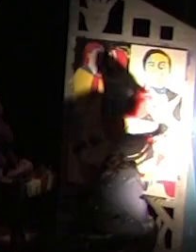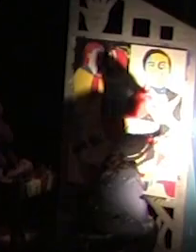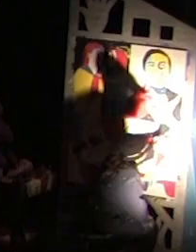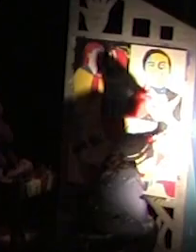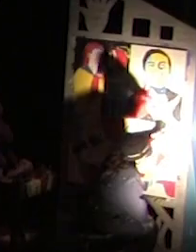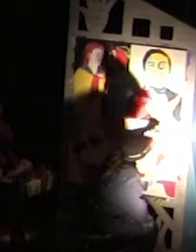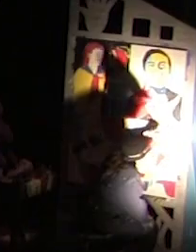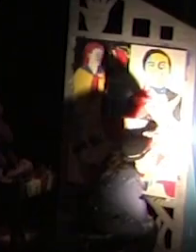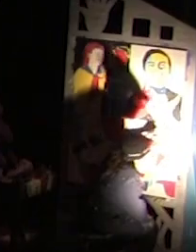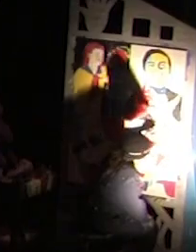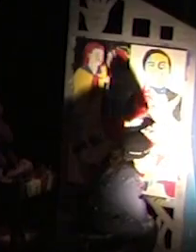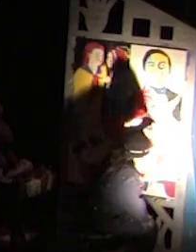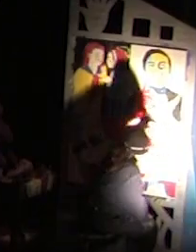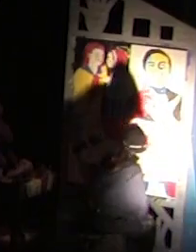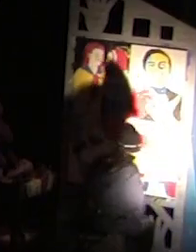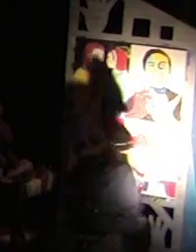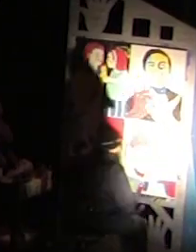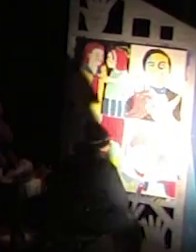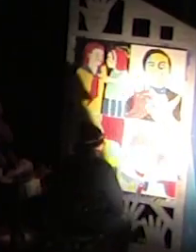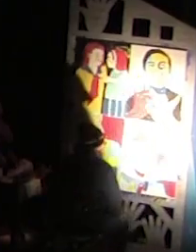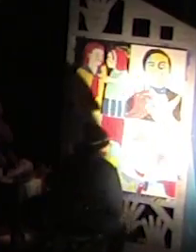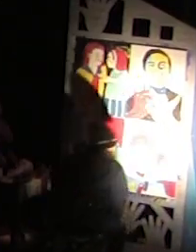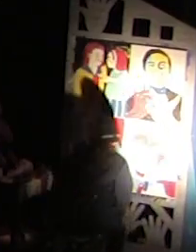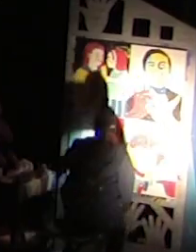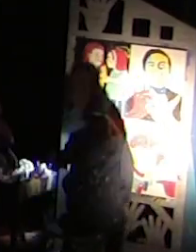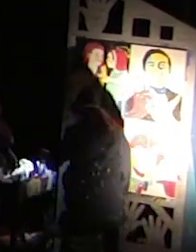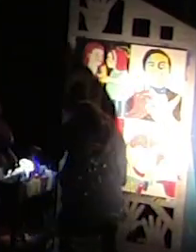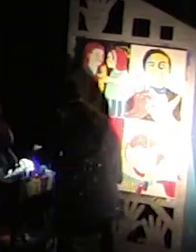Don't like that. Now we have the interruption.